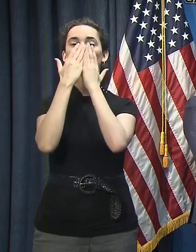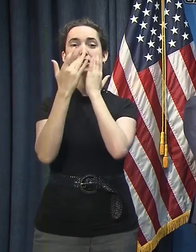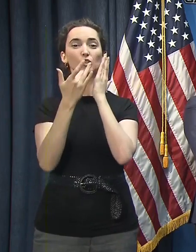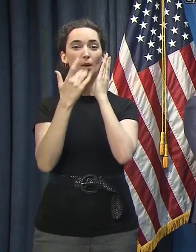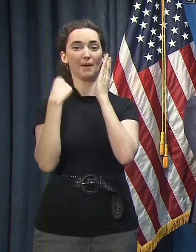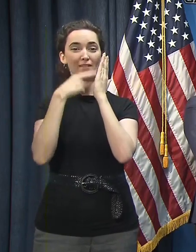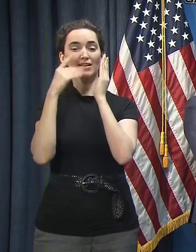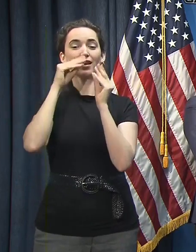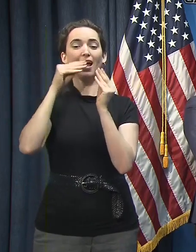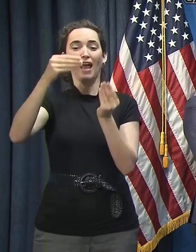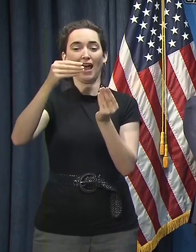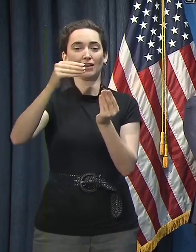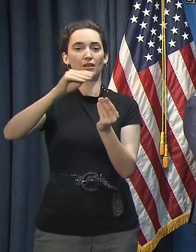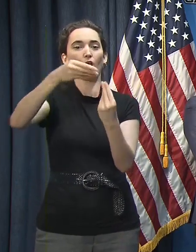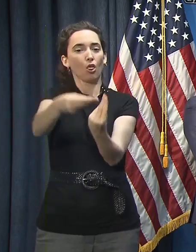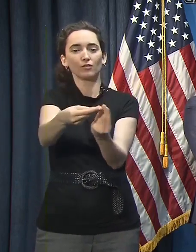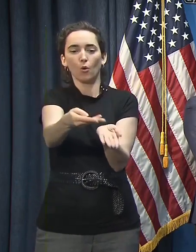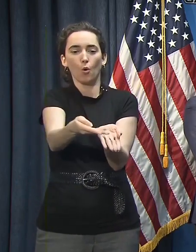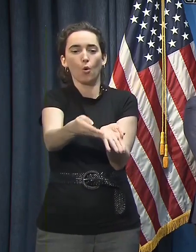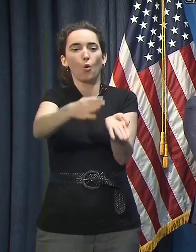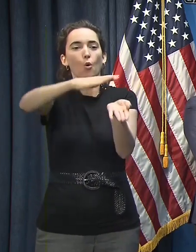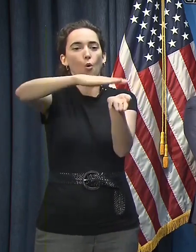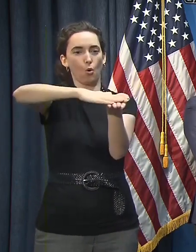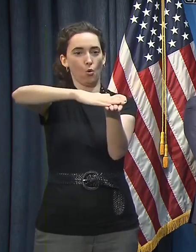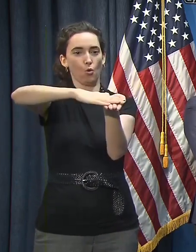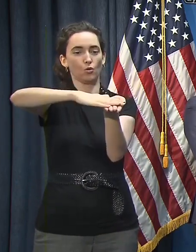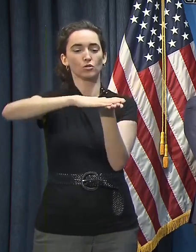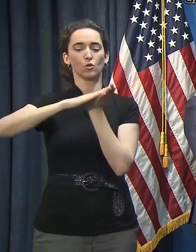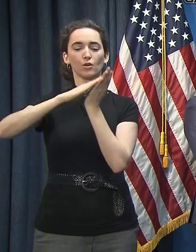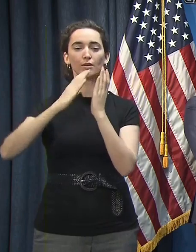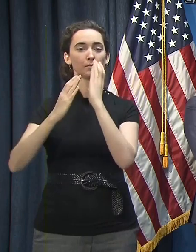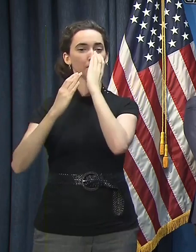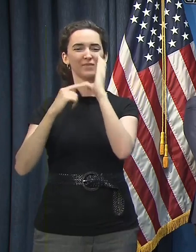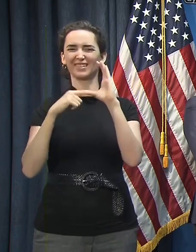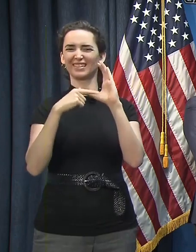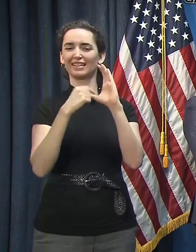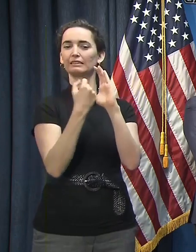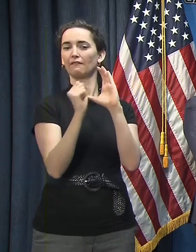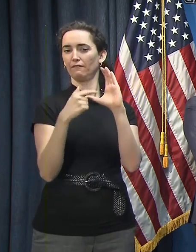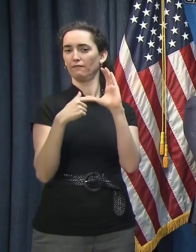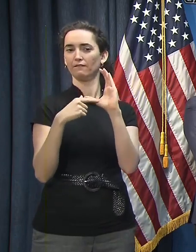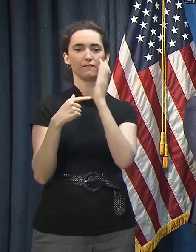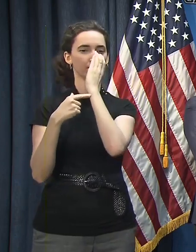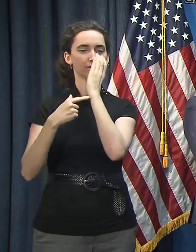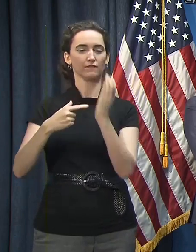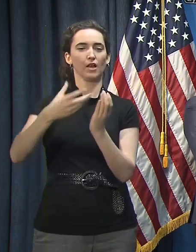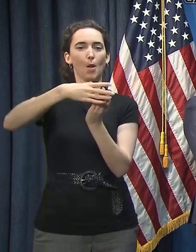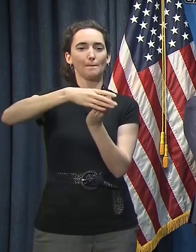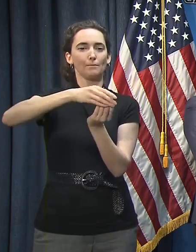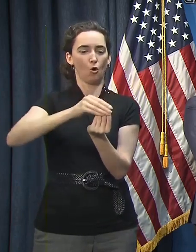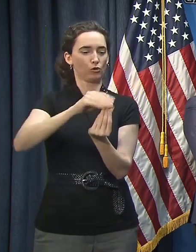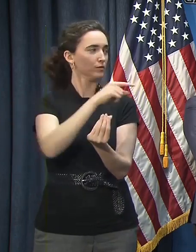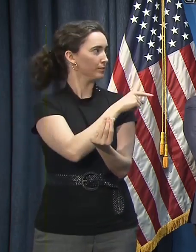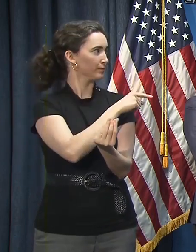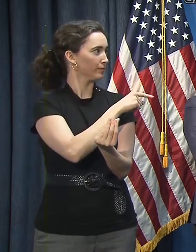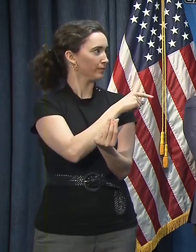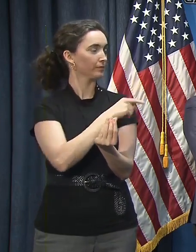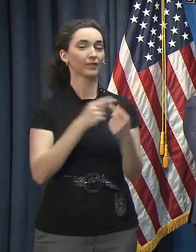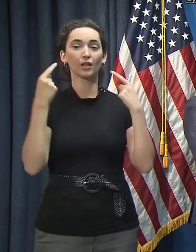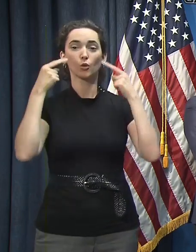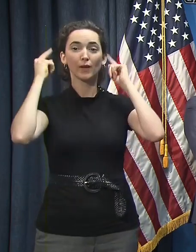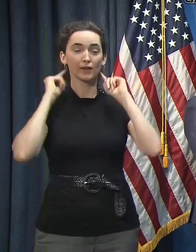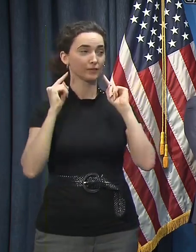is touching together. So I'm not exposing the part that's going to be on my face. And then I put it over my ear,